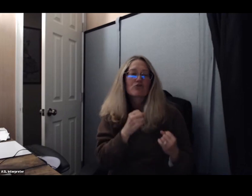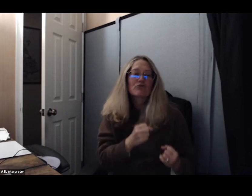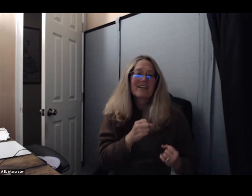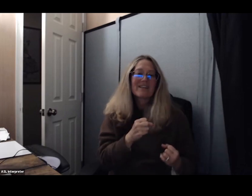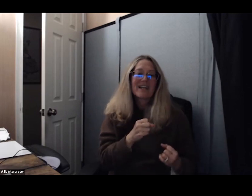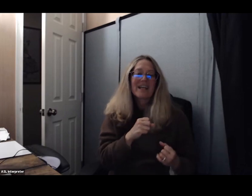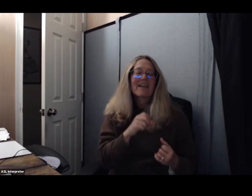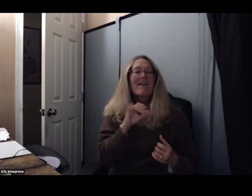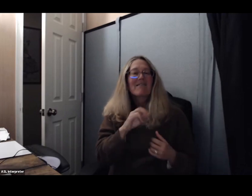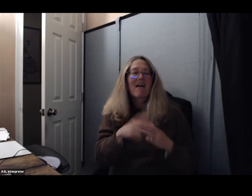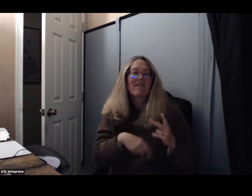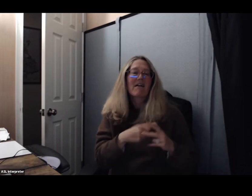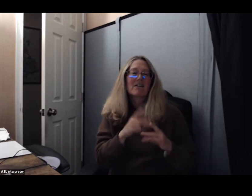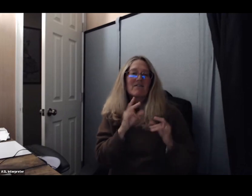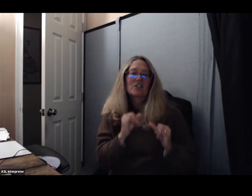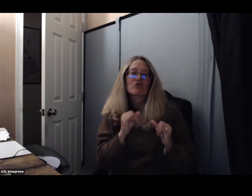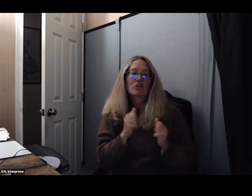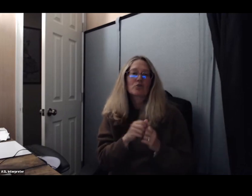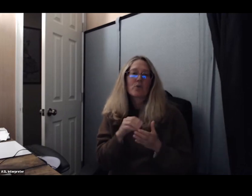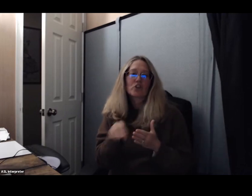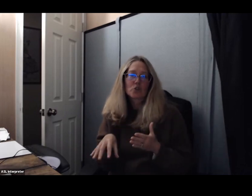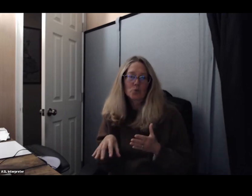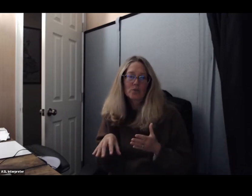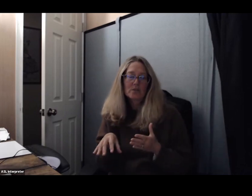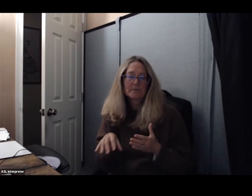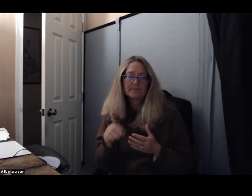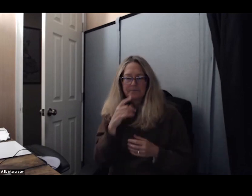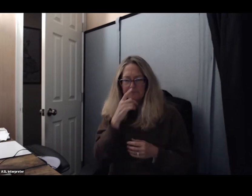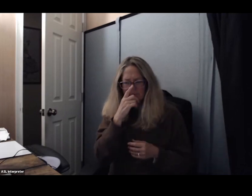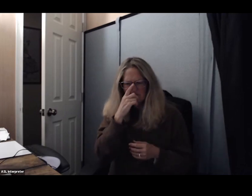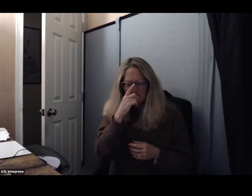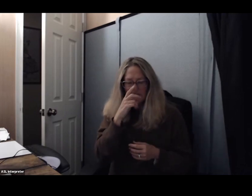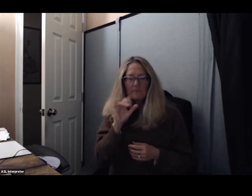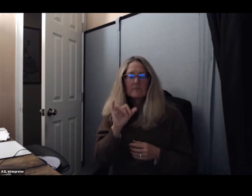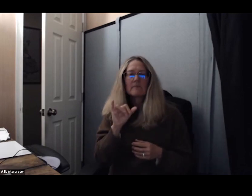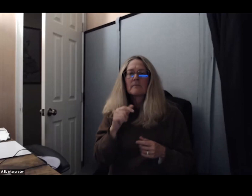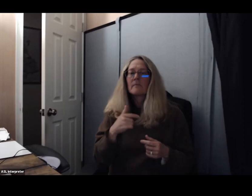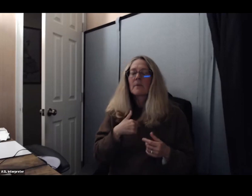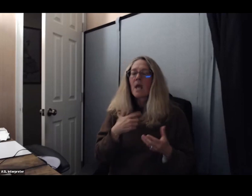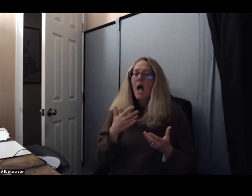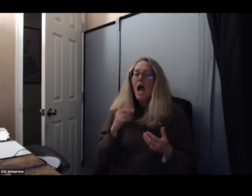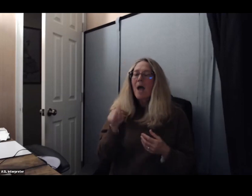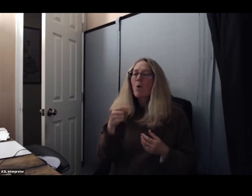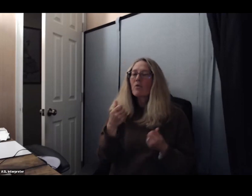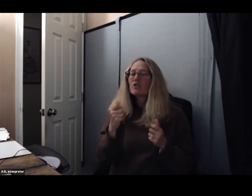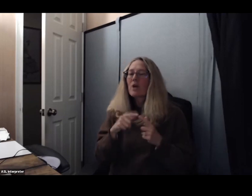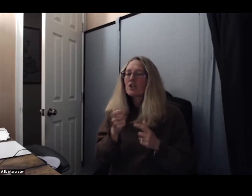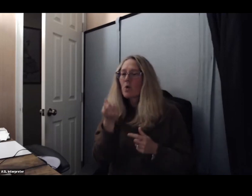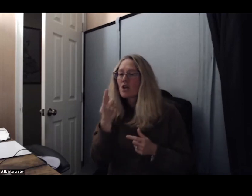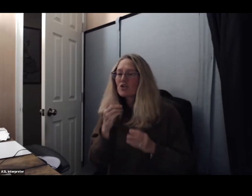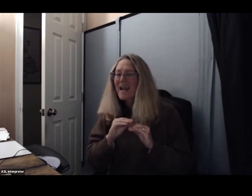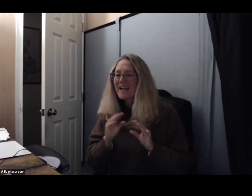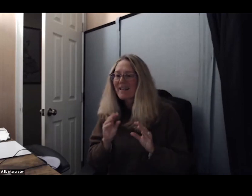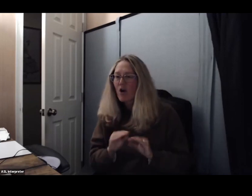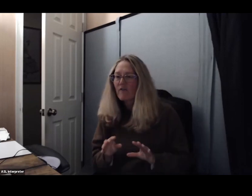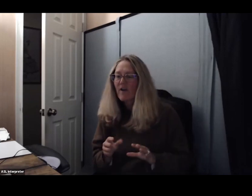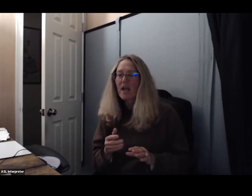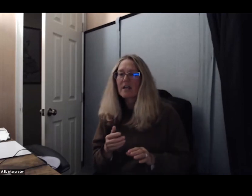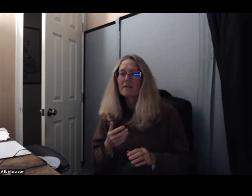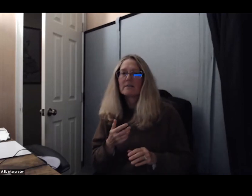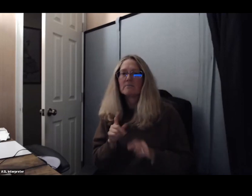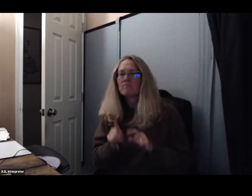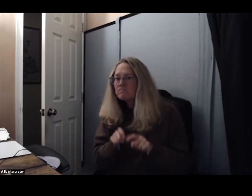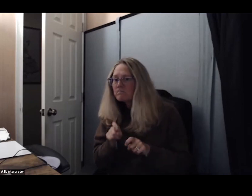of instruction with our students. And this may be, I just want to get clarity in trying to understand one of the comments that came up